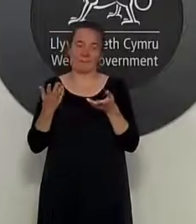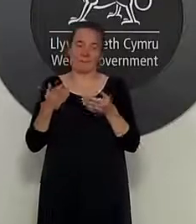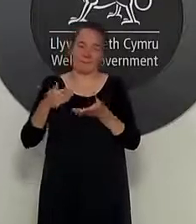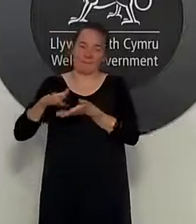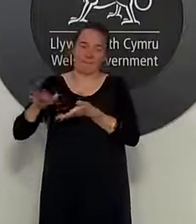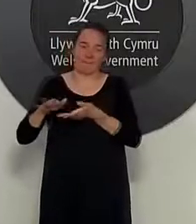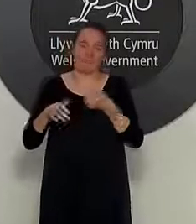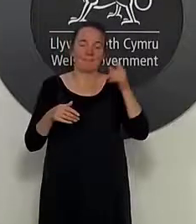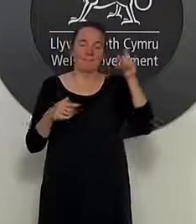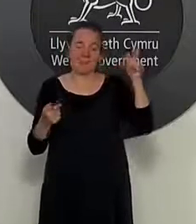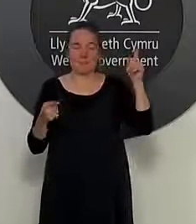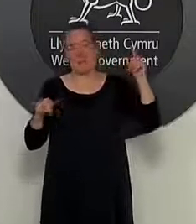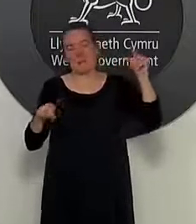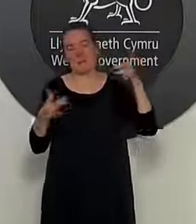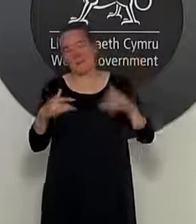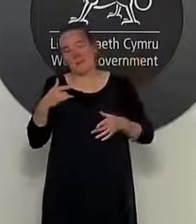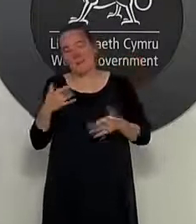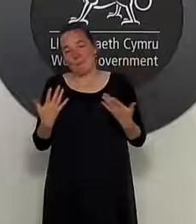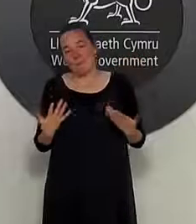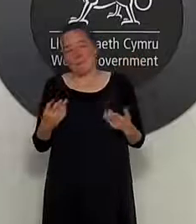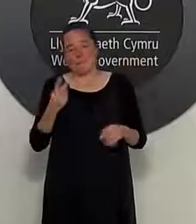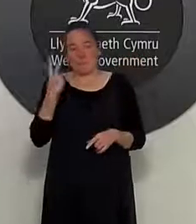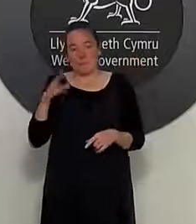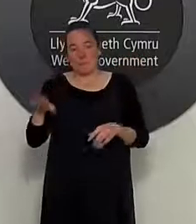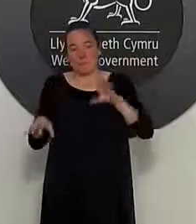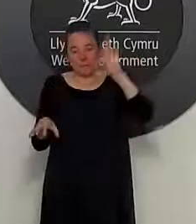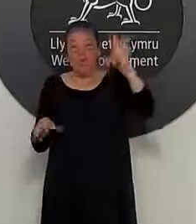have those two homes.